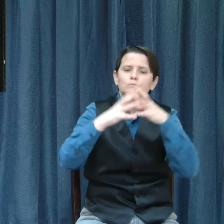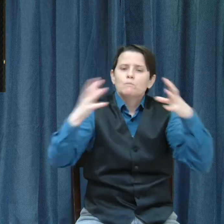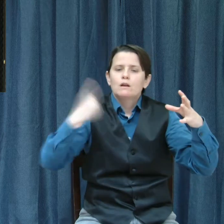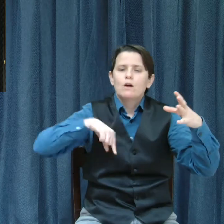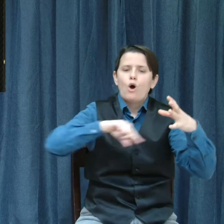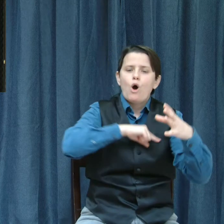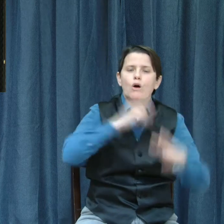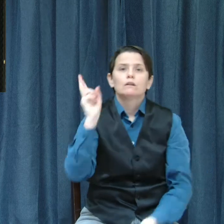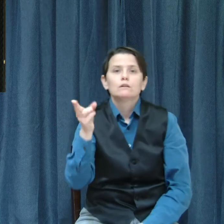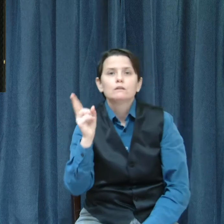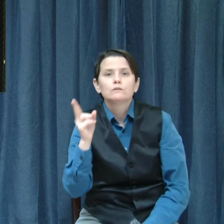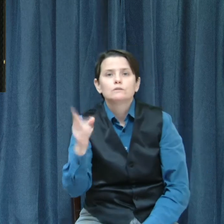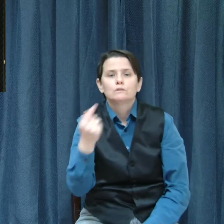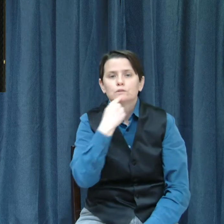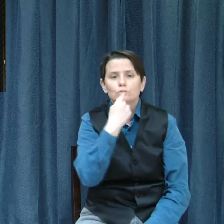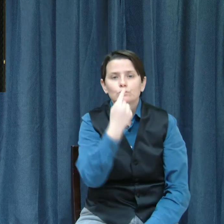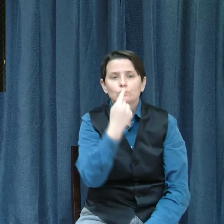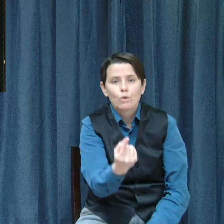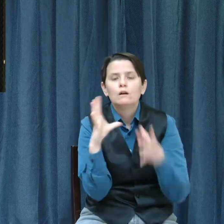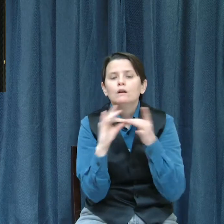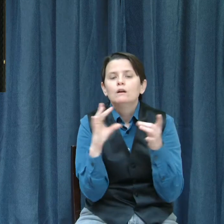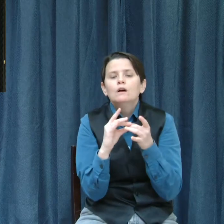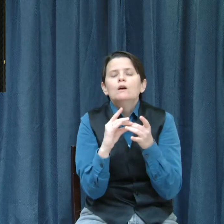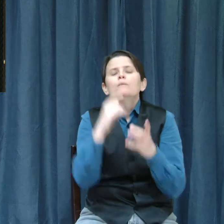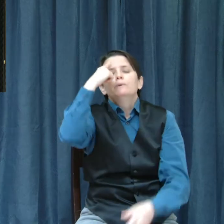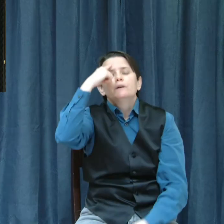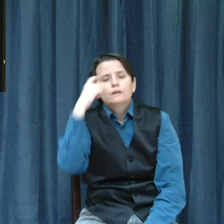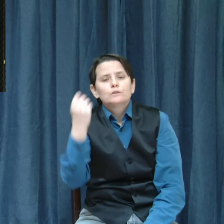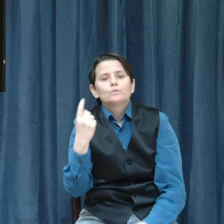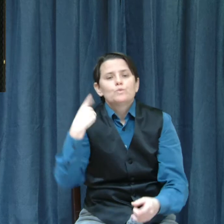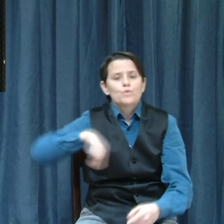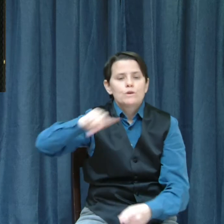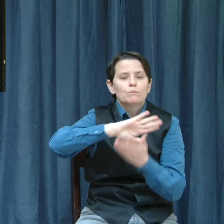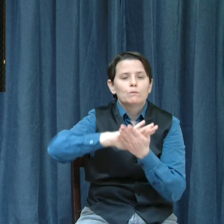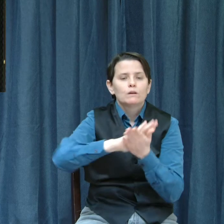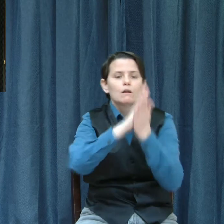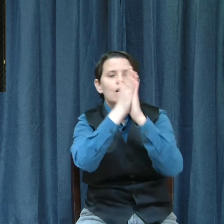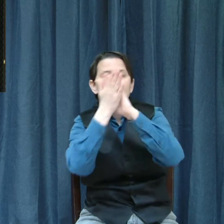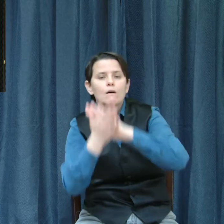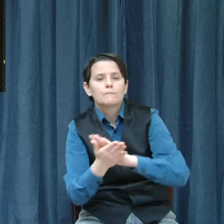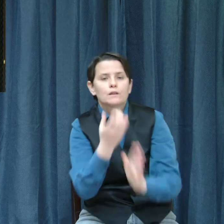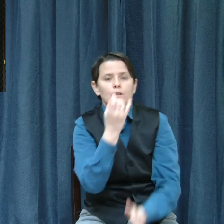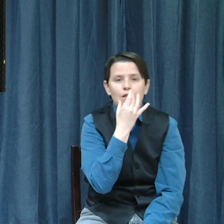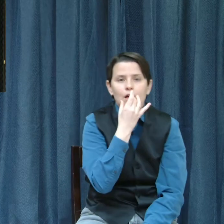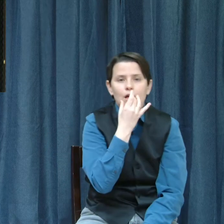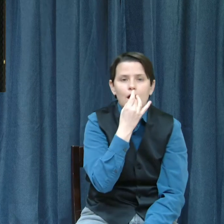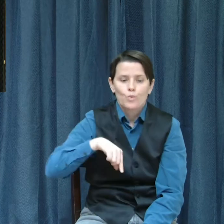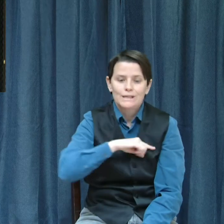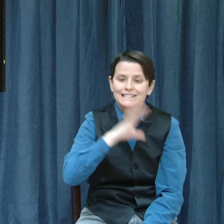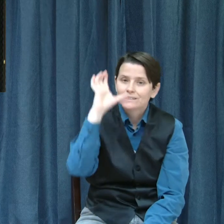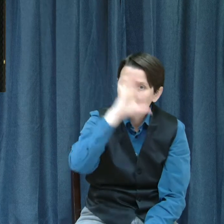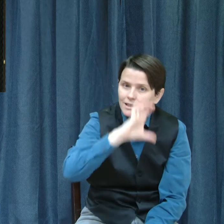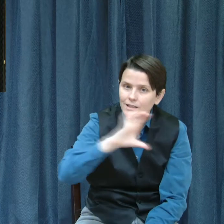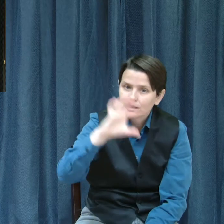history be told, even as we become the light that we see and that we